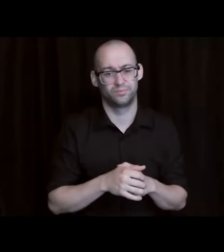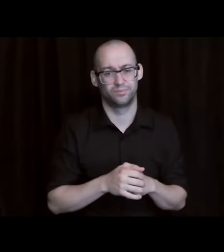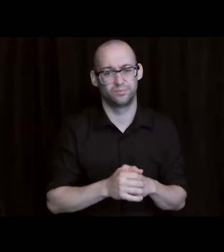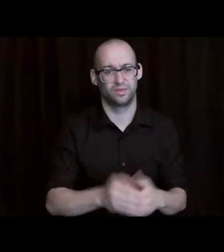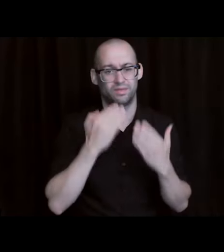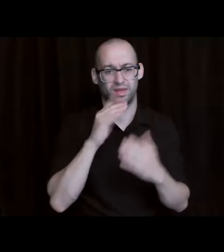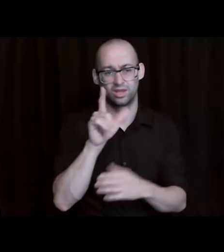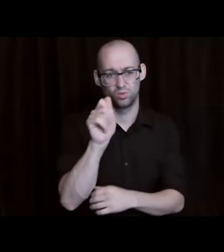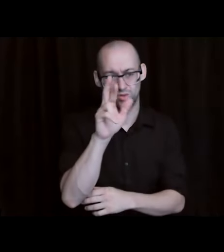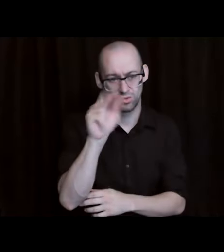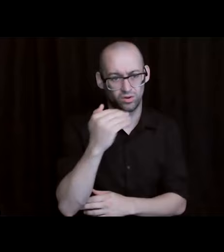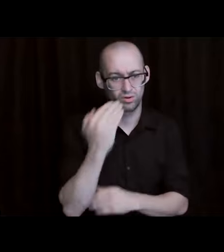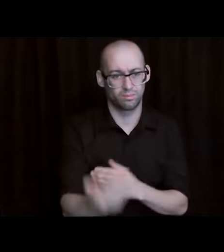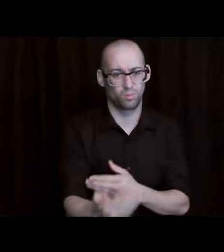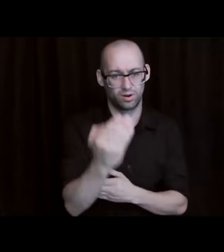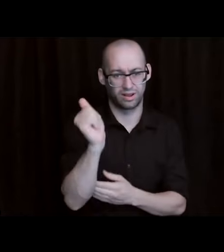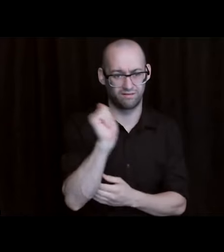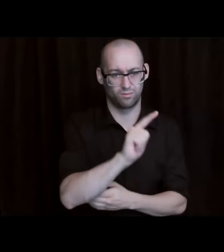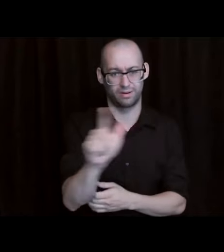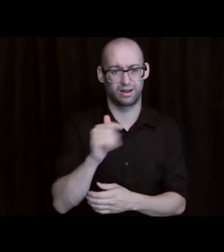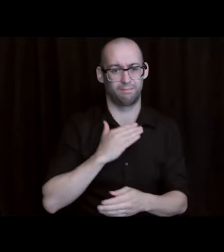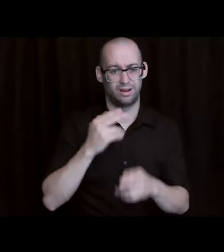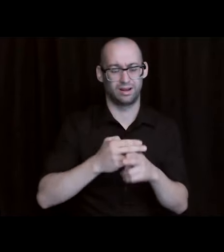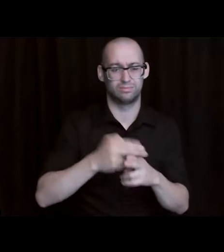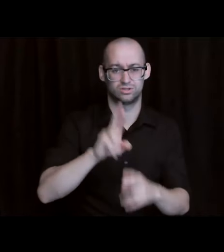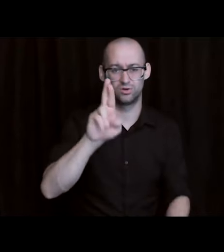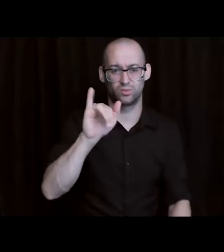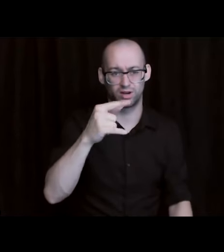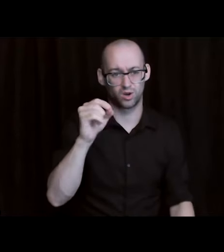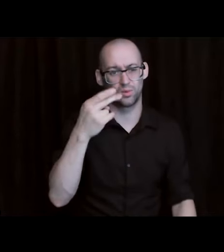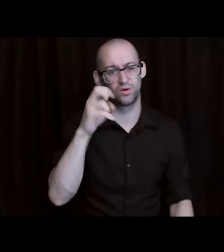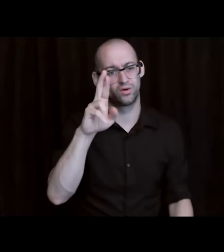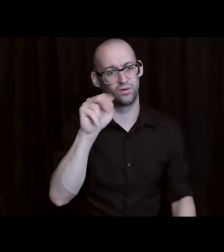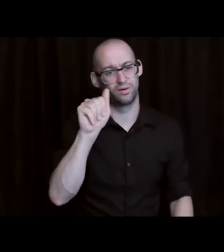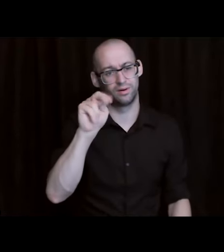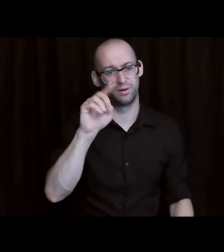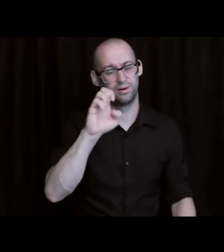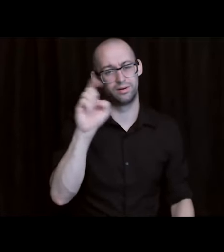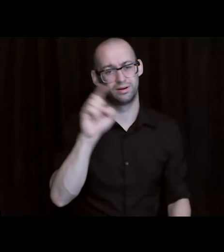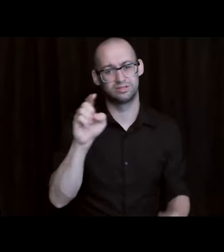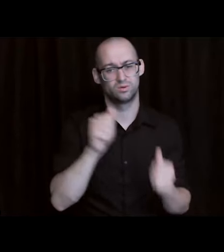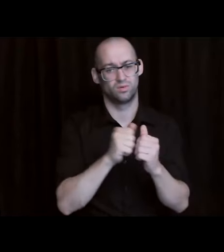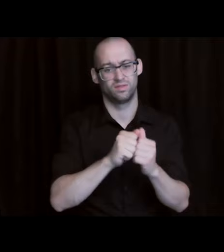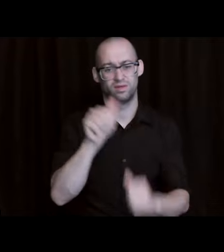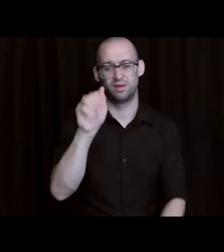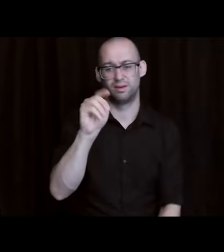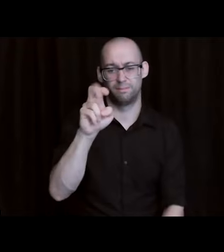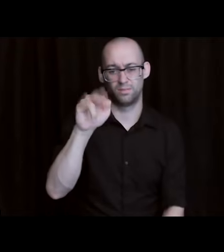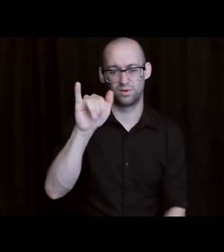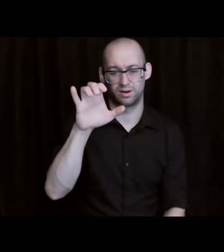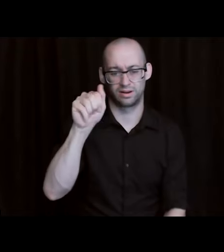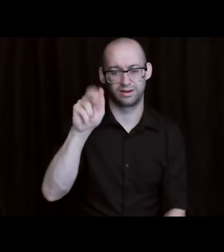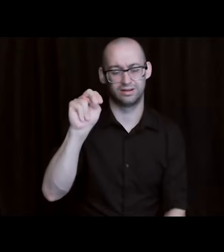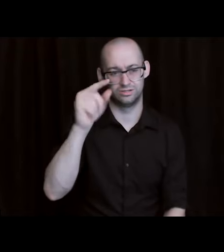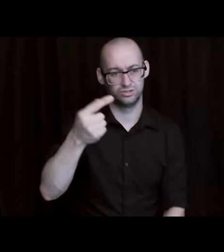Thank you, Laura. Good morning, everyone. My name is Rigo Hernandez. I'm with the American GI Forum. We have one of our